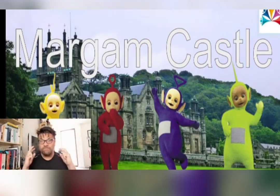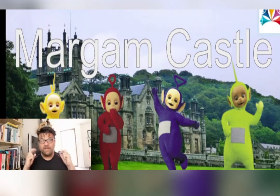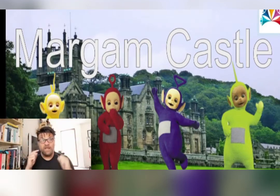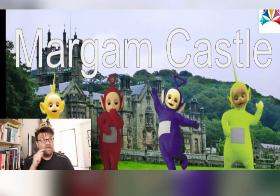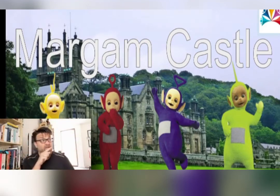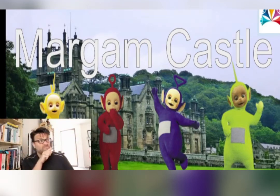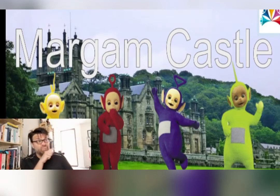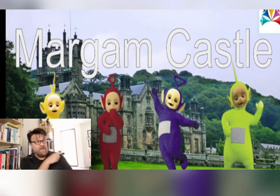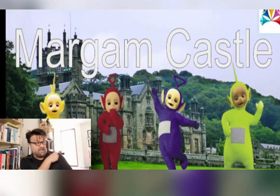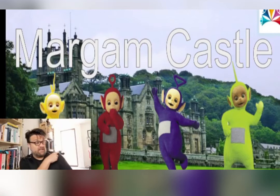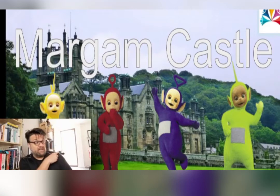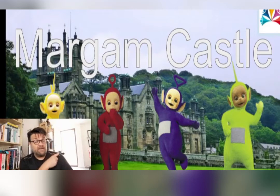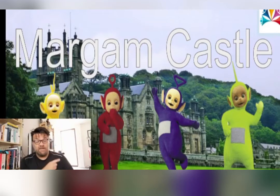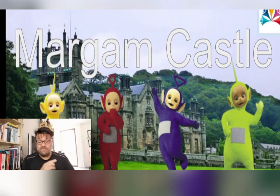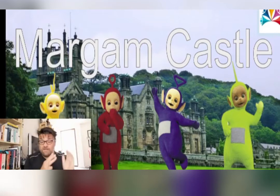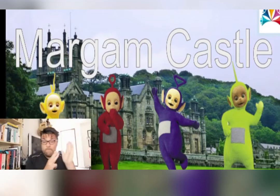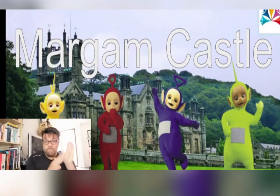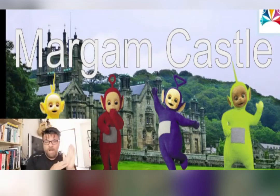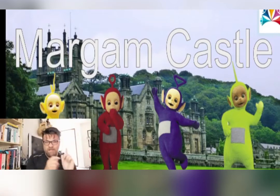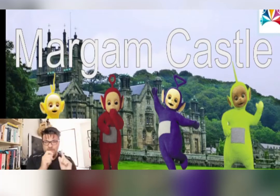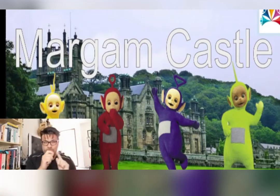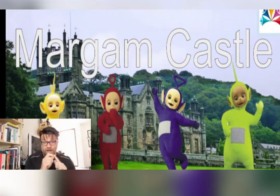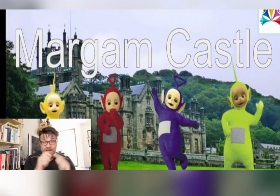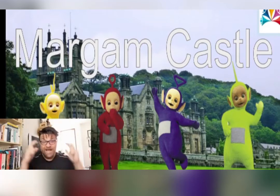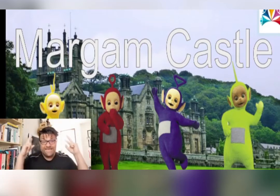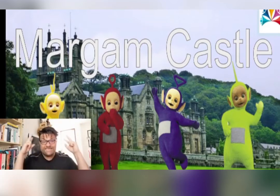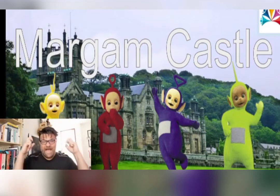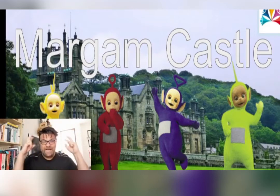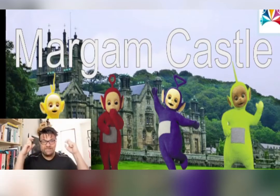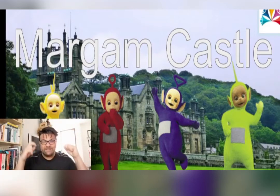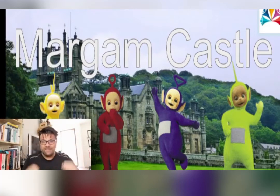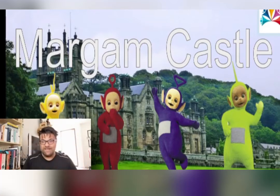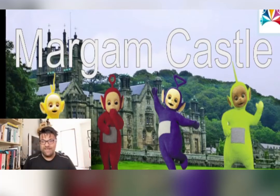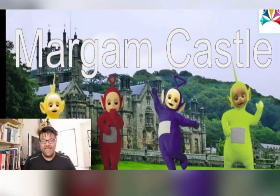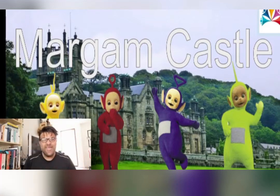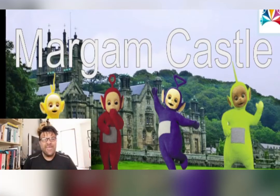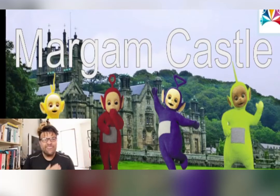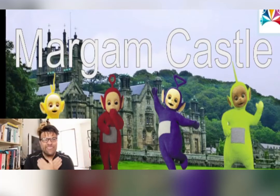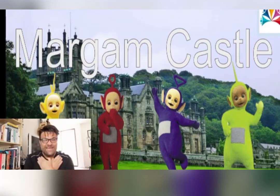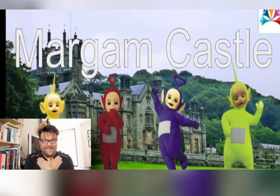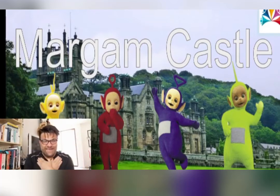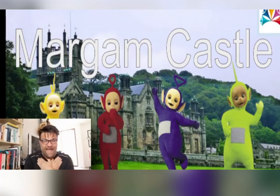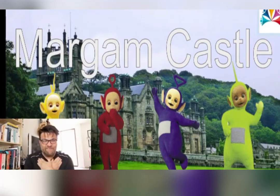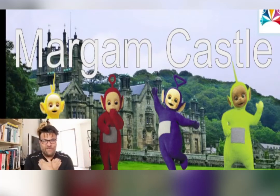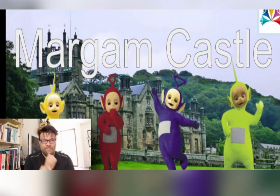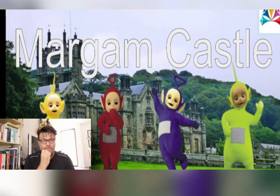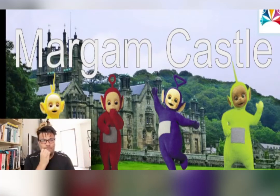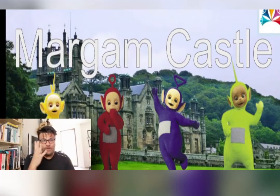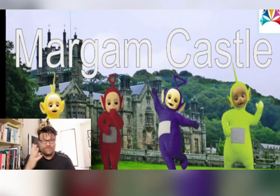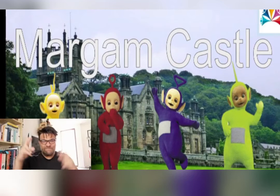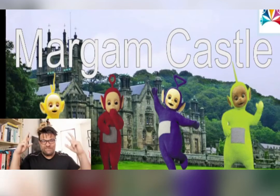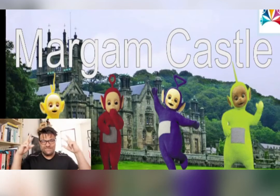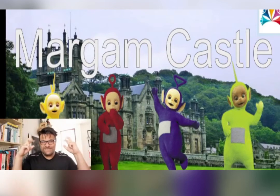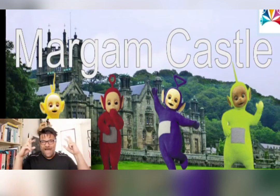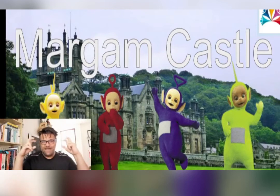This is the Margam Park Castle. They love the beautiful